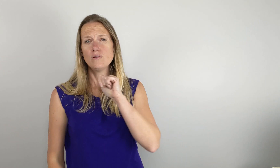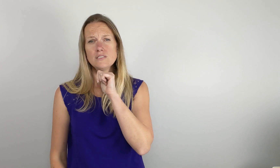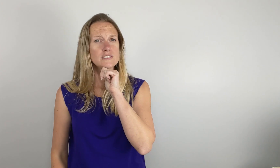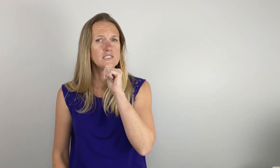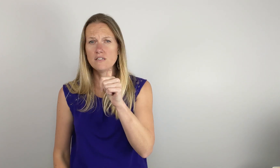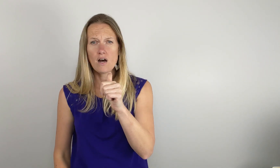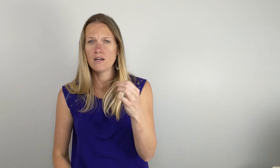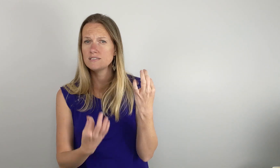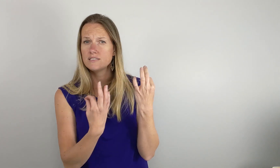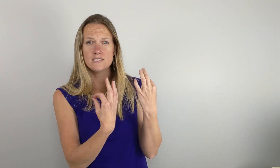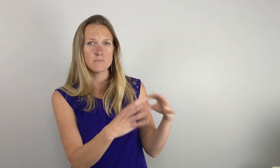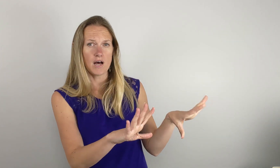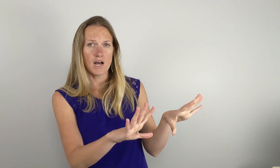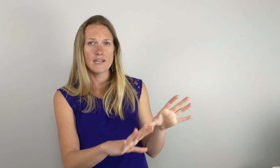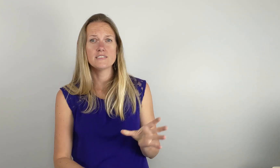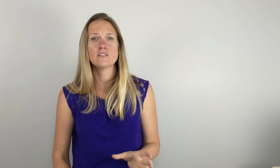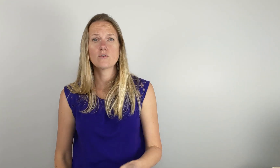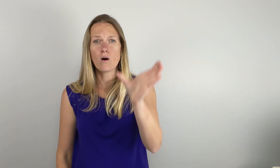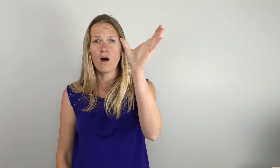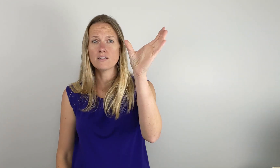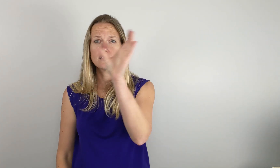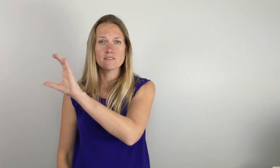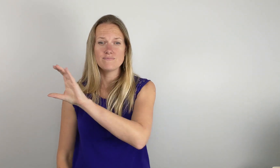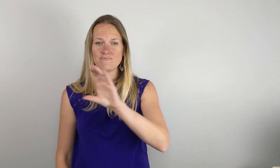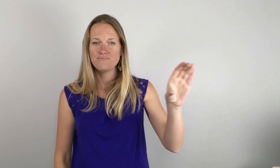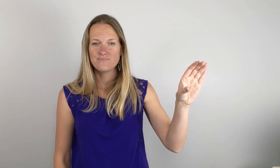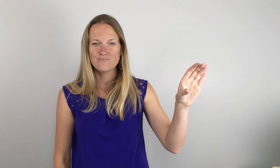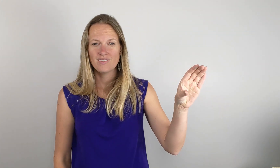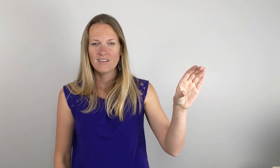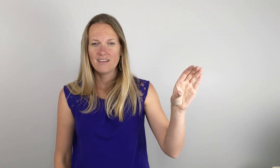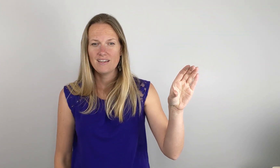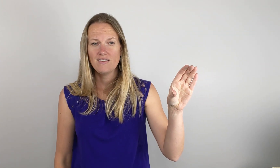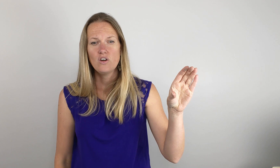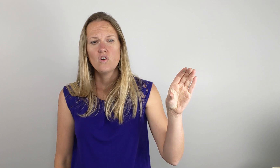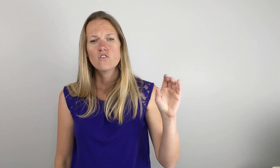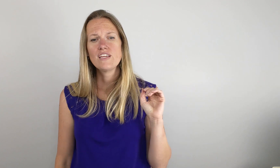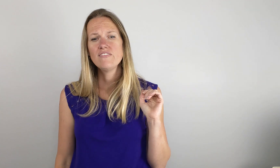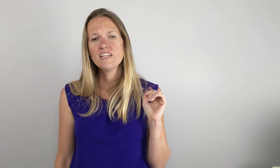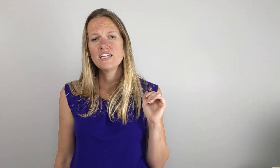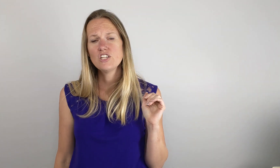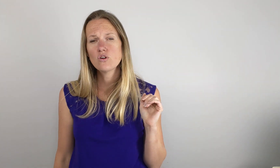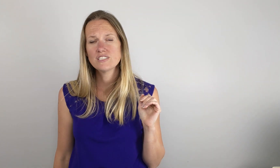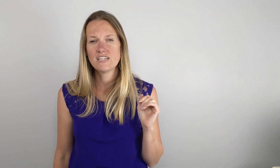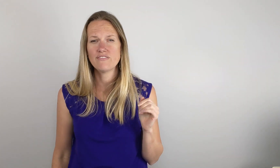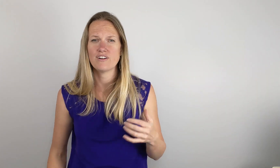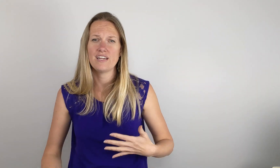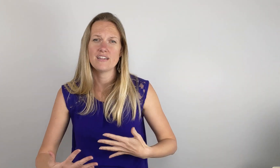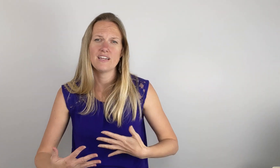you did not despise the cross, okay? For even in your suffering,